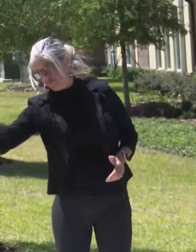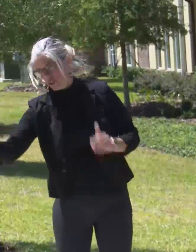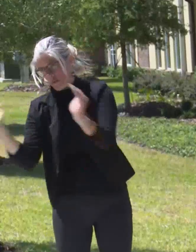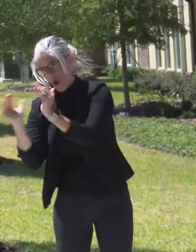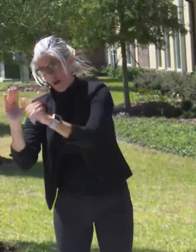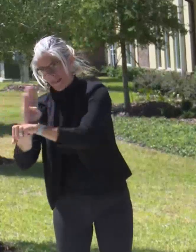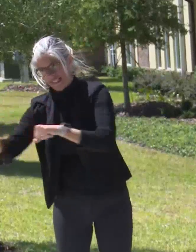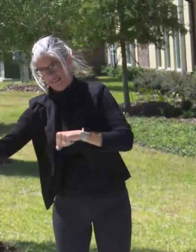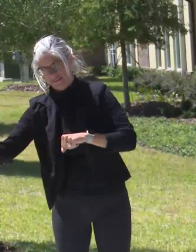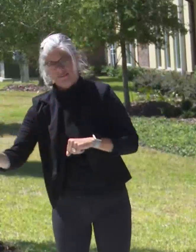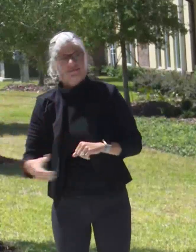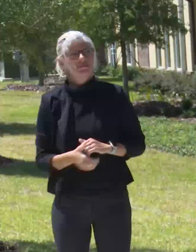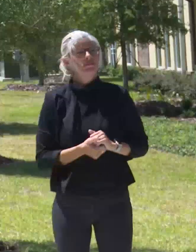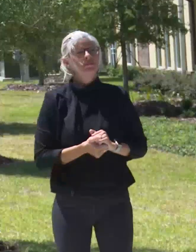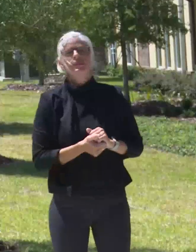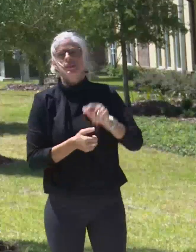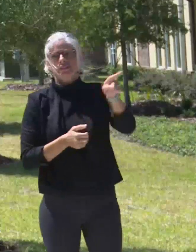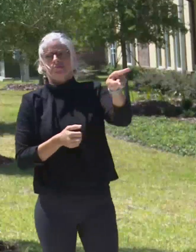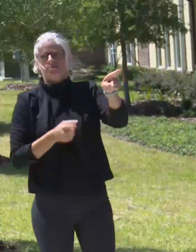Yep.